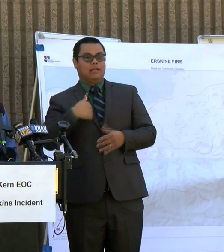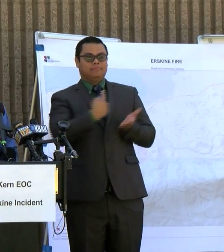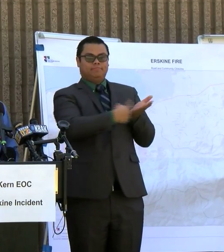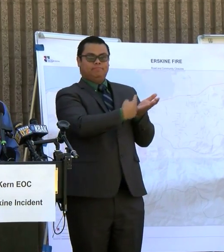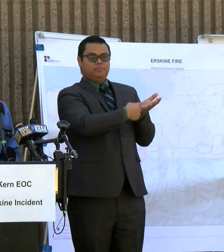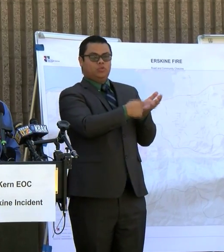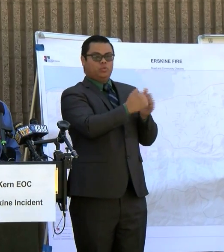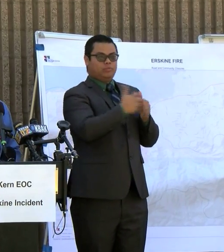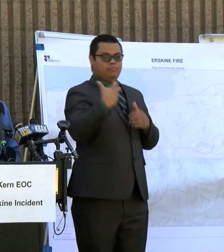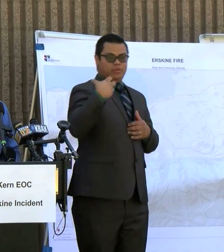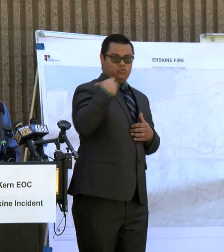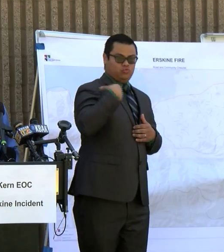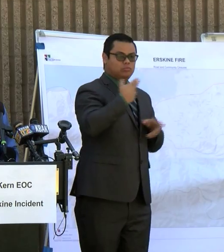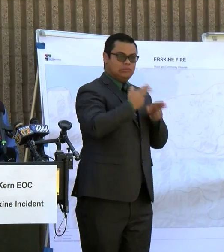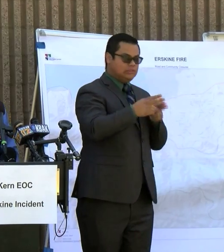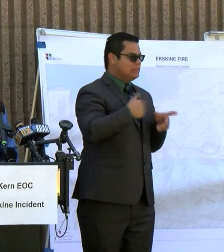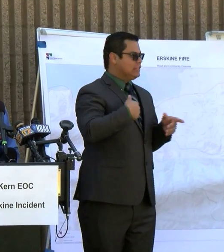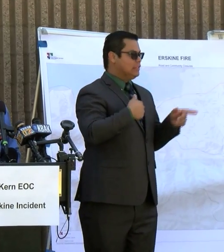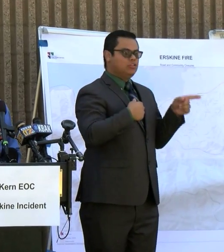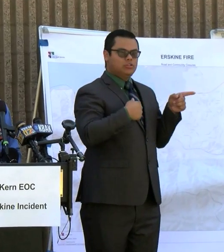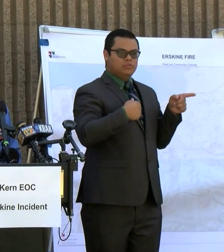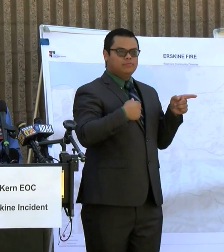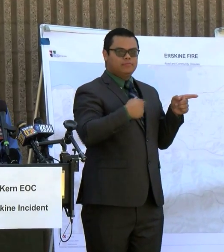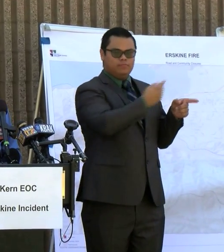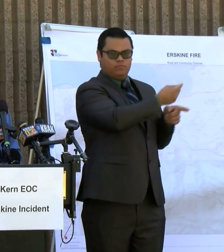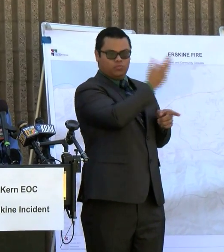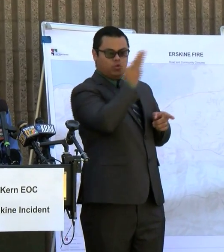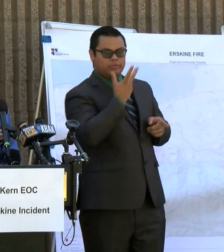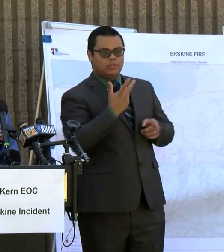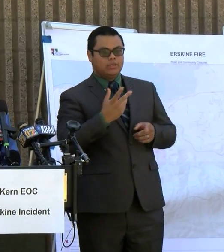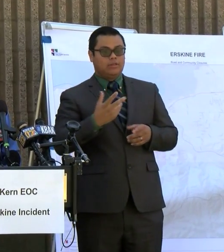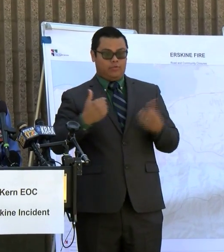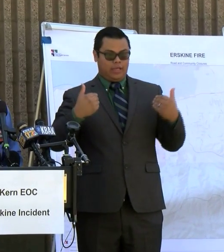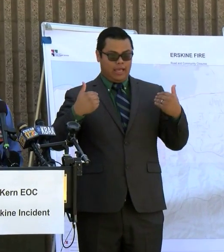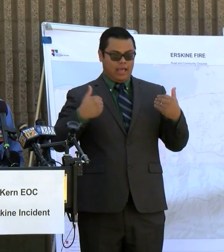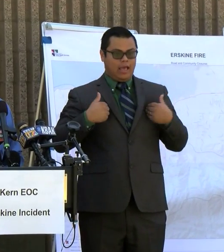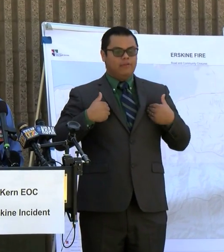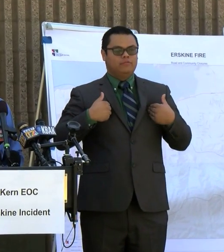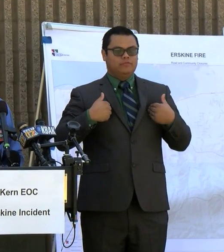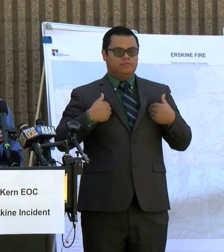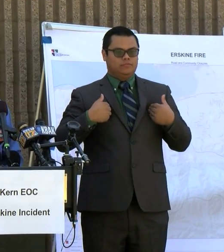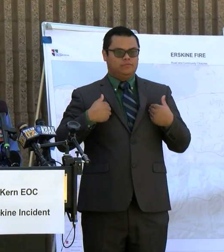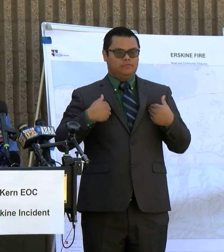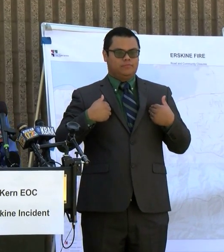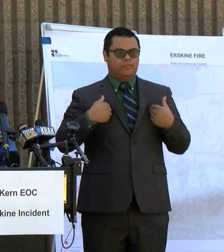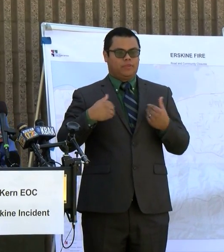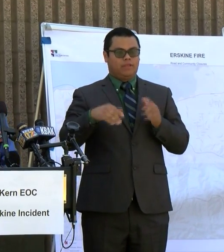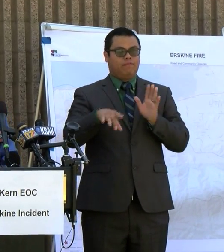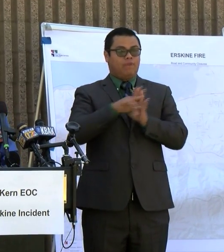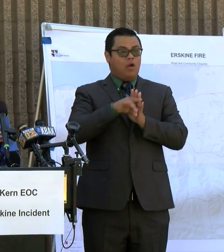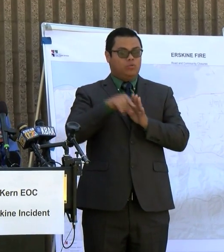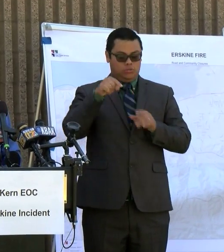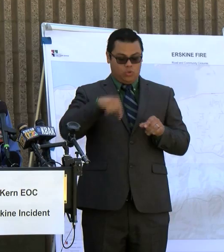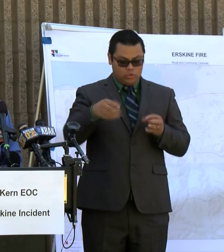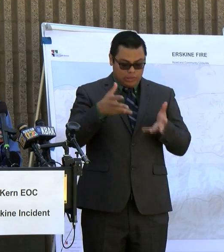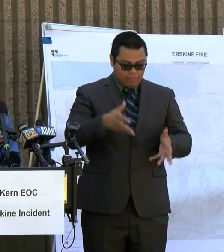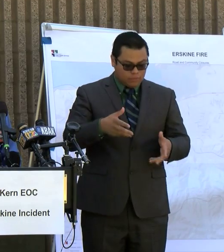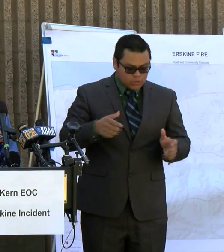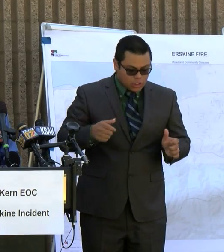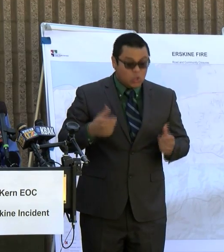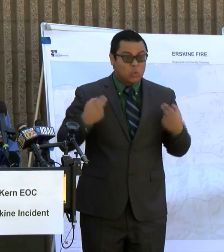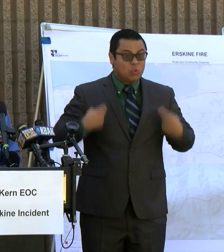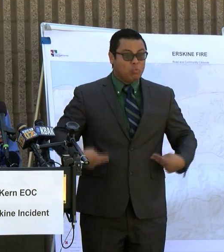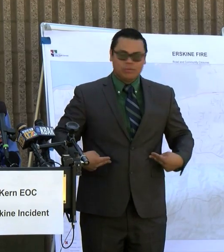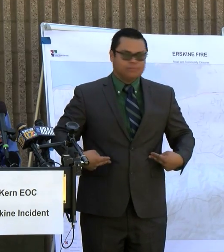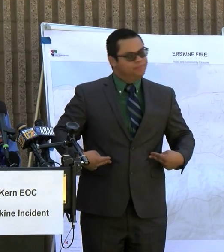press conference, and she was able to confirm that we have determined that those remains are animal remains.